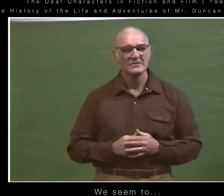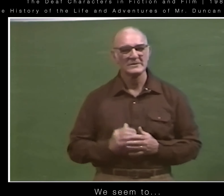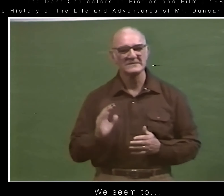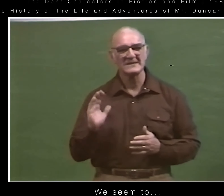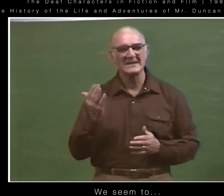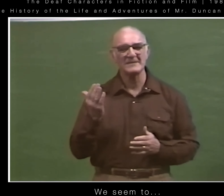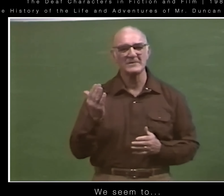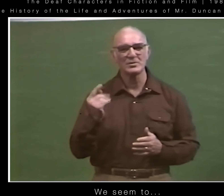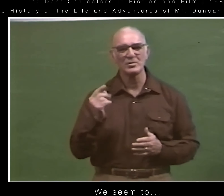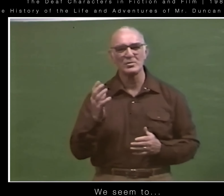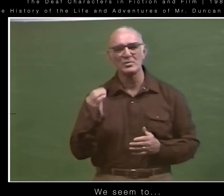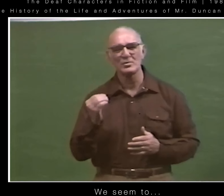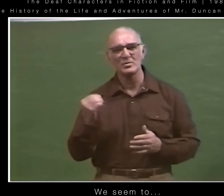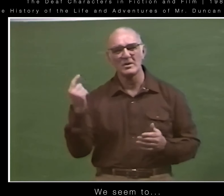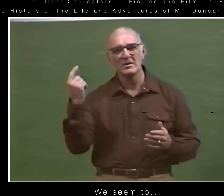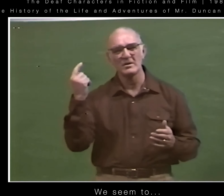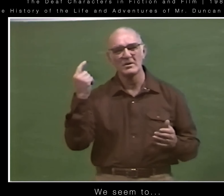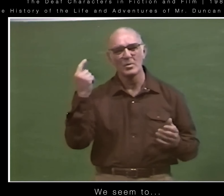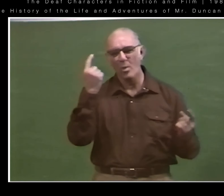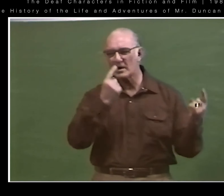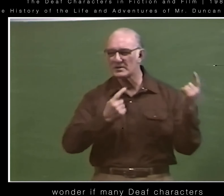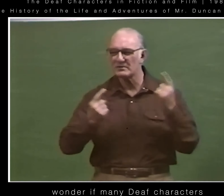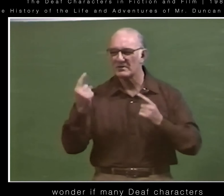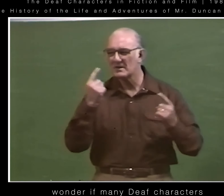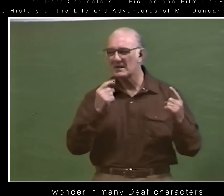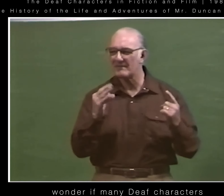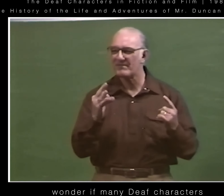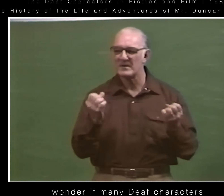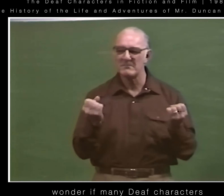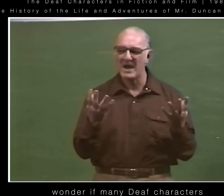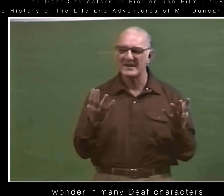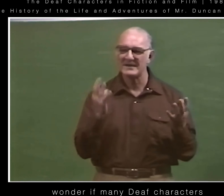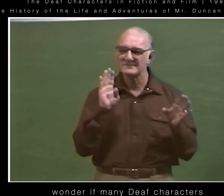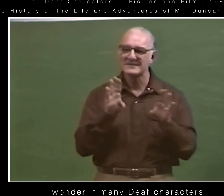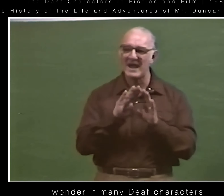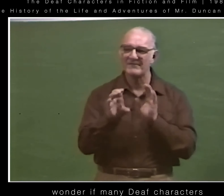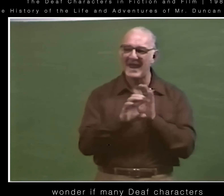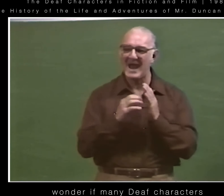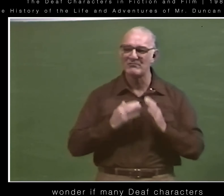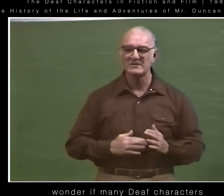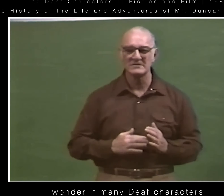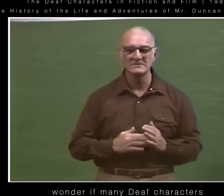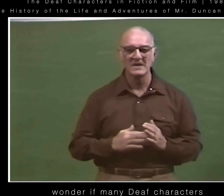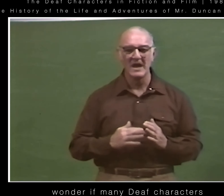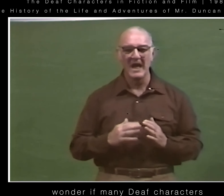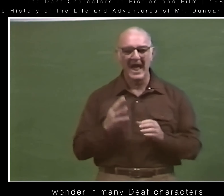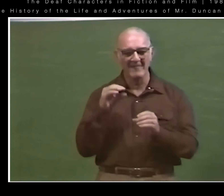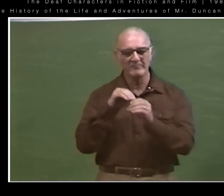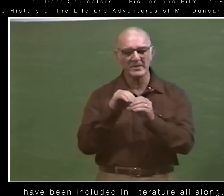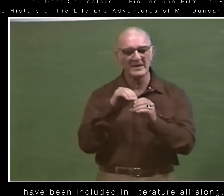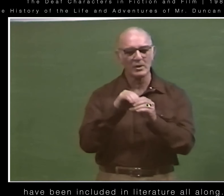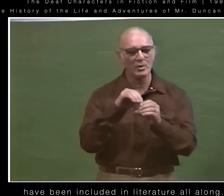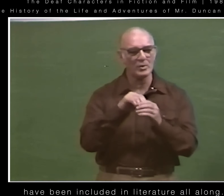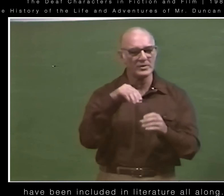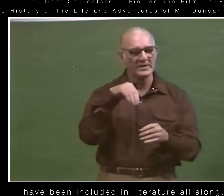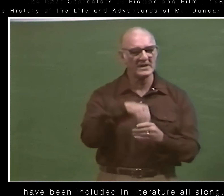We seem to wonder if many deaf characters have been included